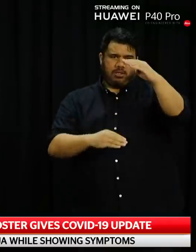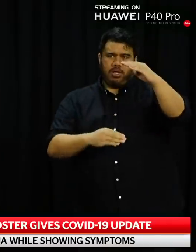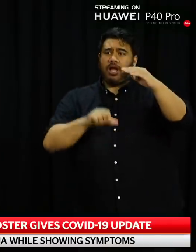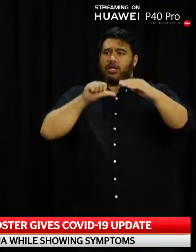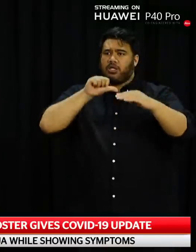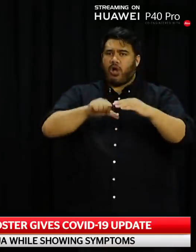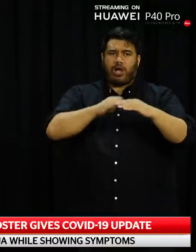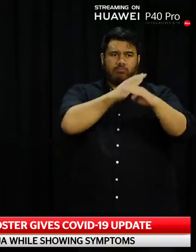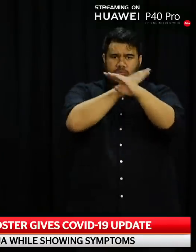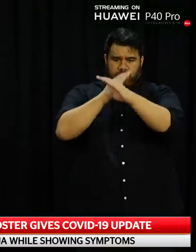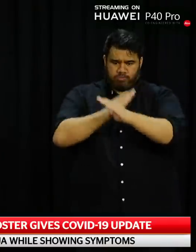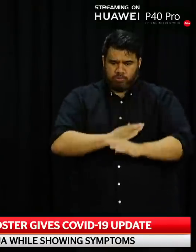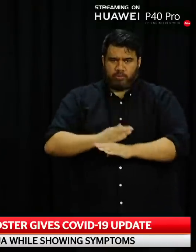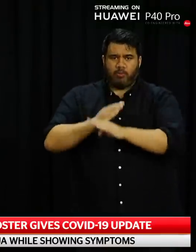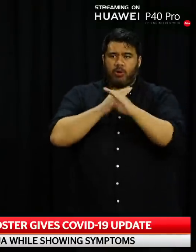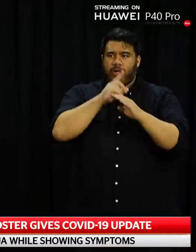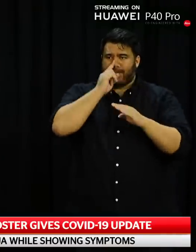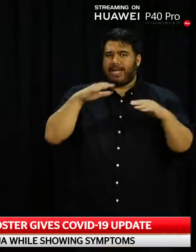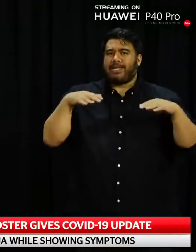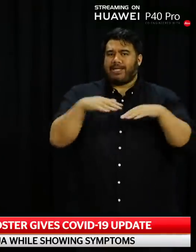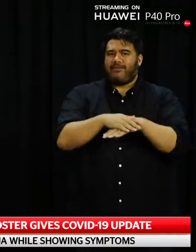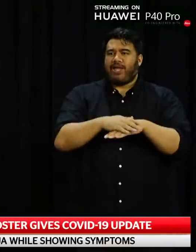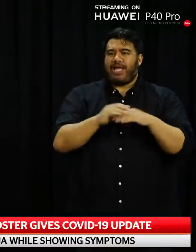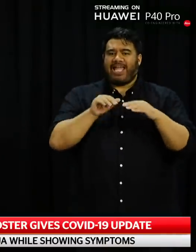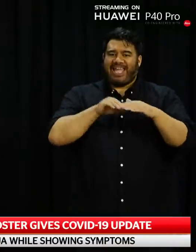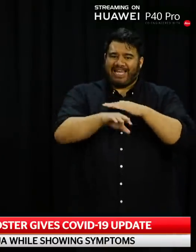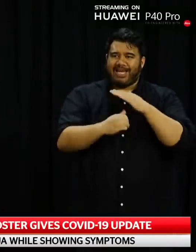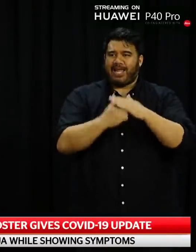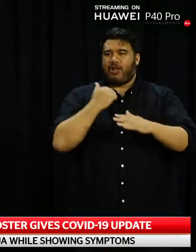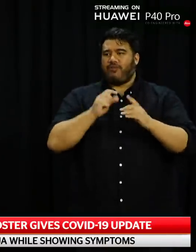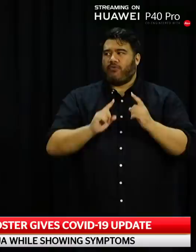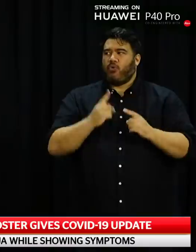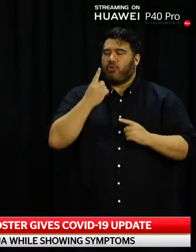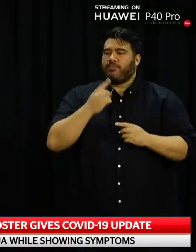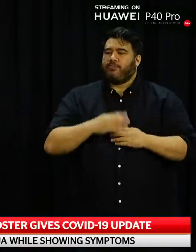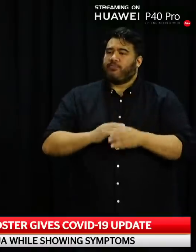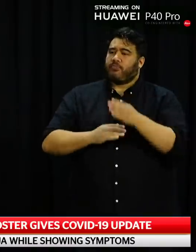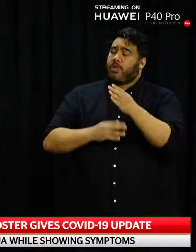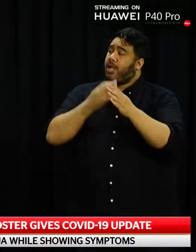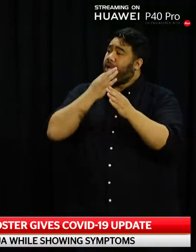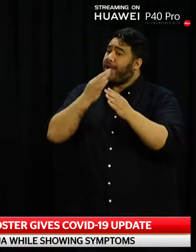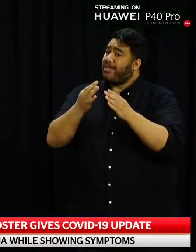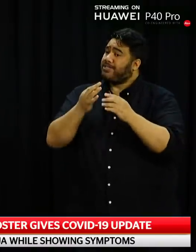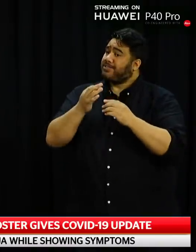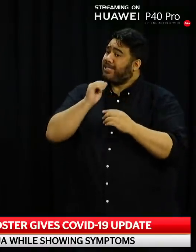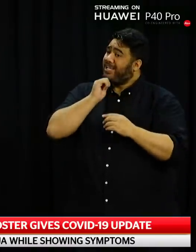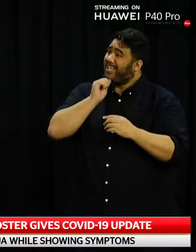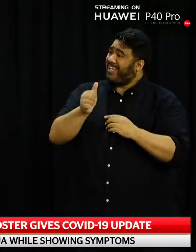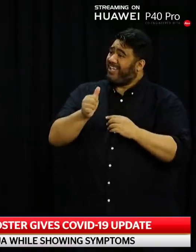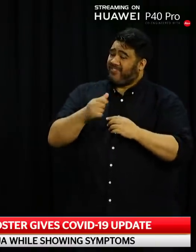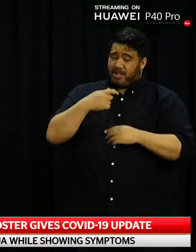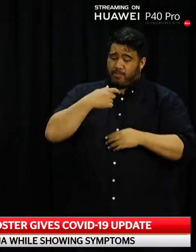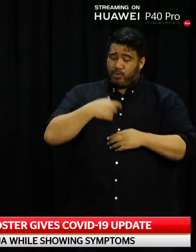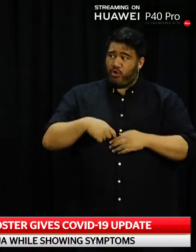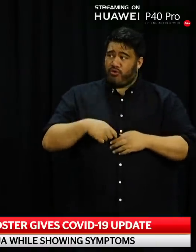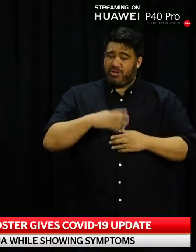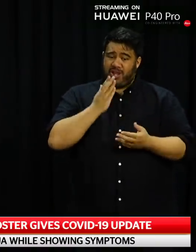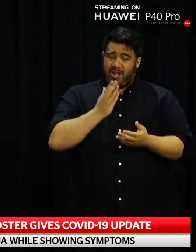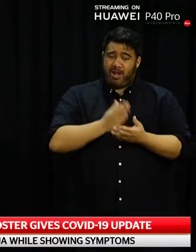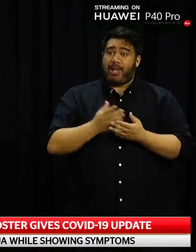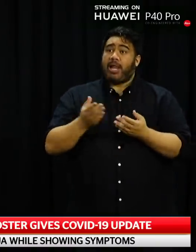9 in those points. What sort of penalties would people face if they are found to be breaching the lockdown